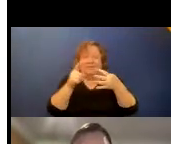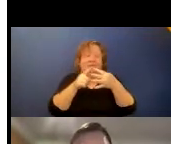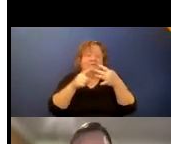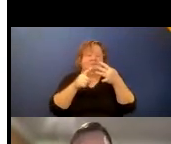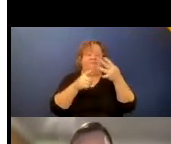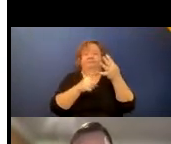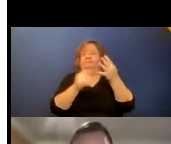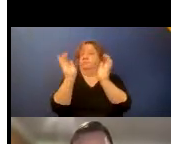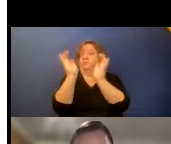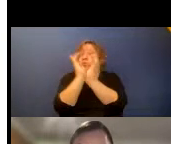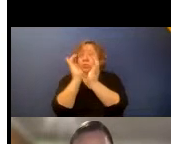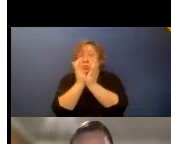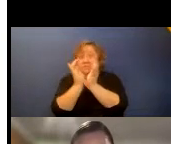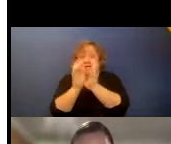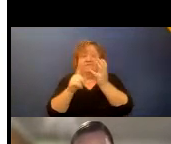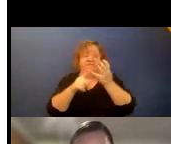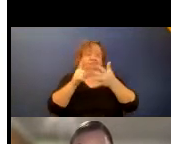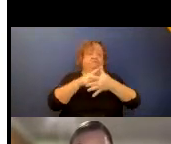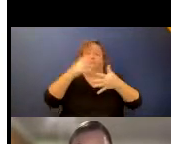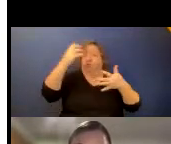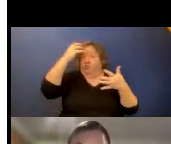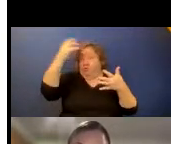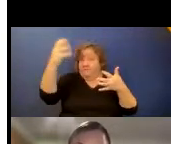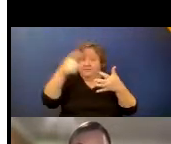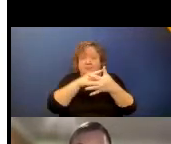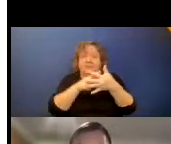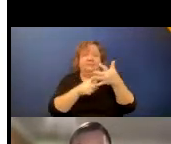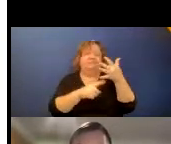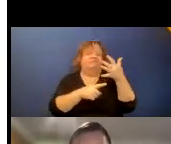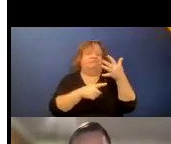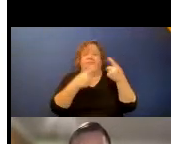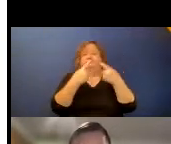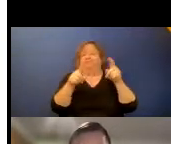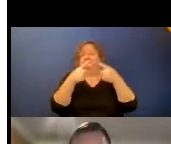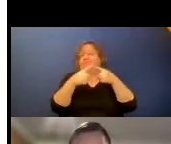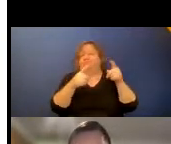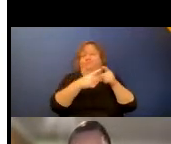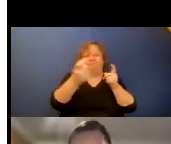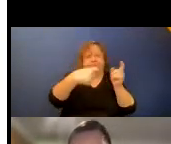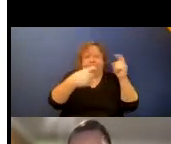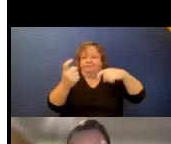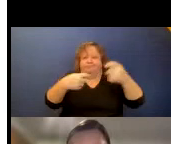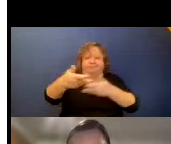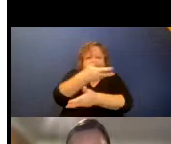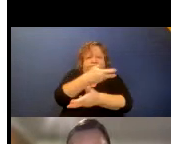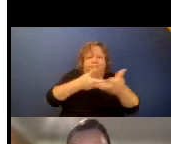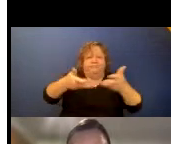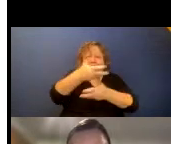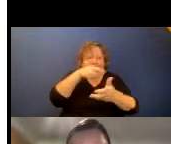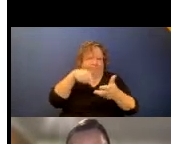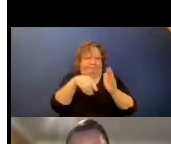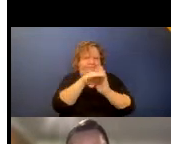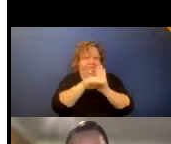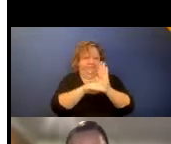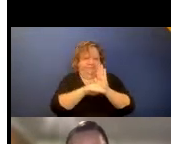staff. So there's quite a range of people who have been invited into the Global Practice Lab. Some of you on this webinar have yourselves been